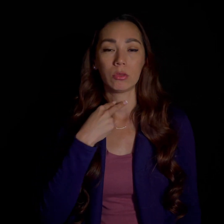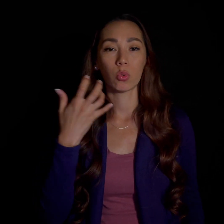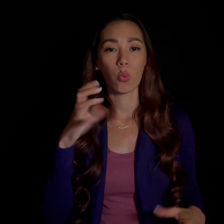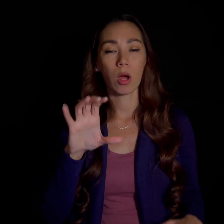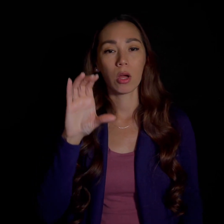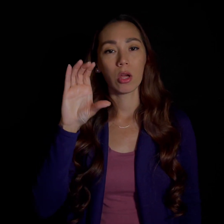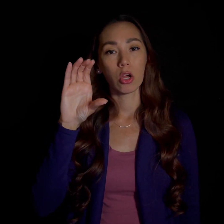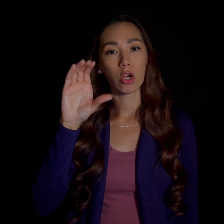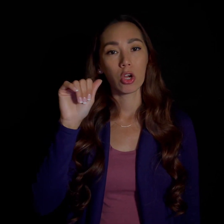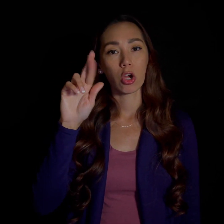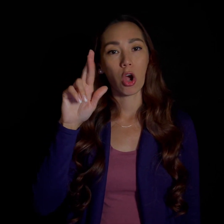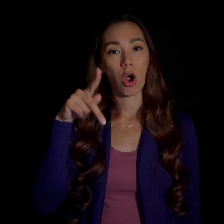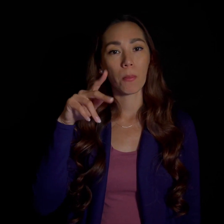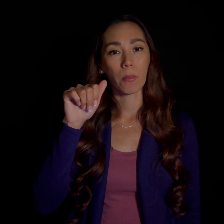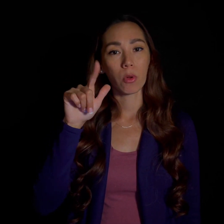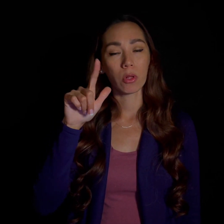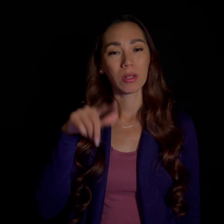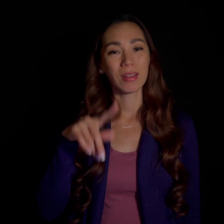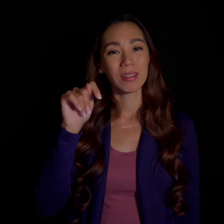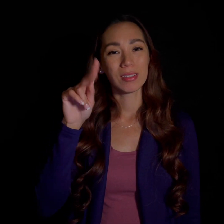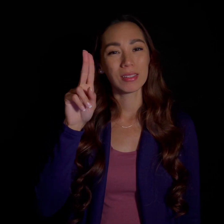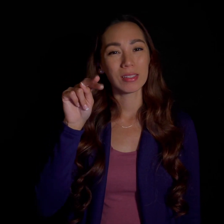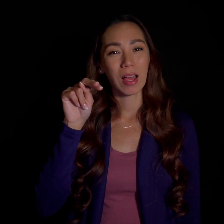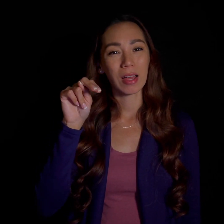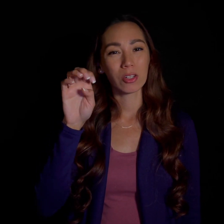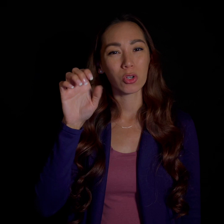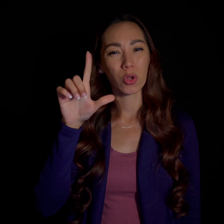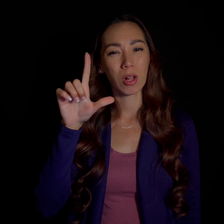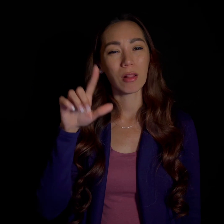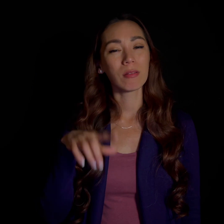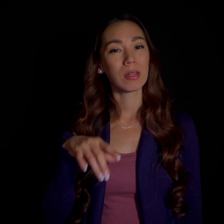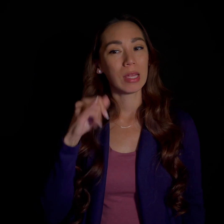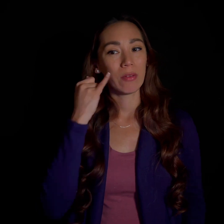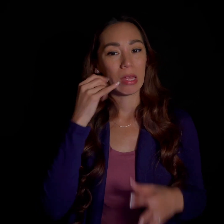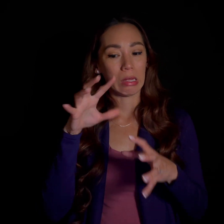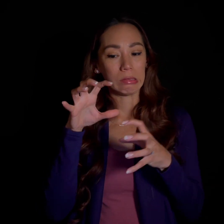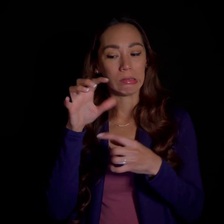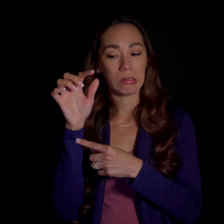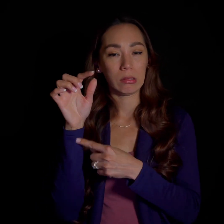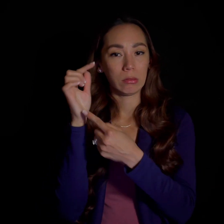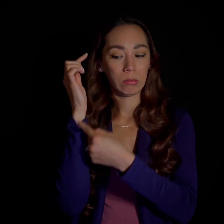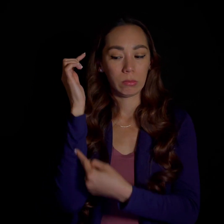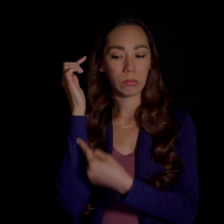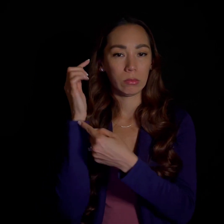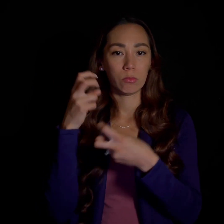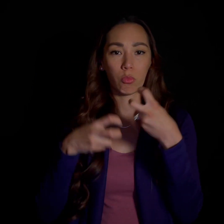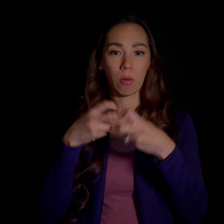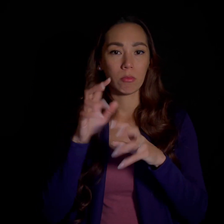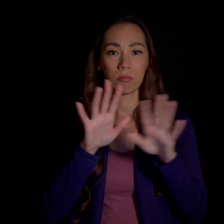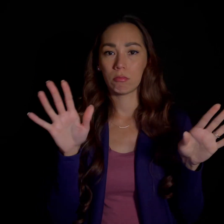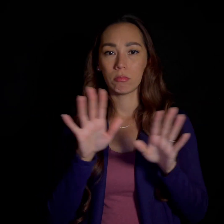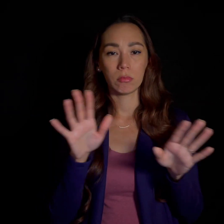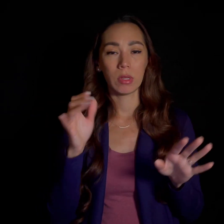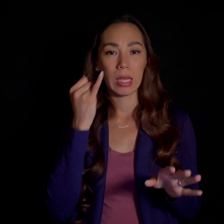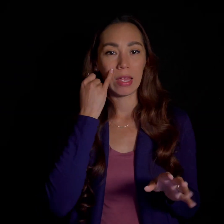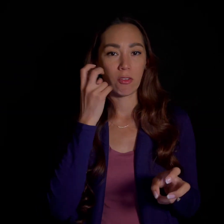don't cause carpal tunnel syndrome, which can occur when you do not sign it correctly or do it